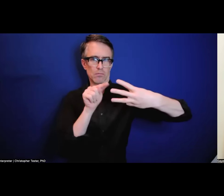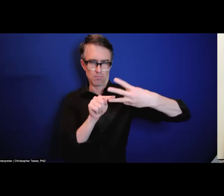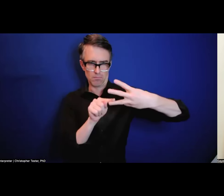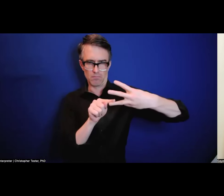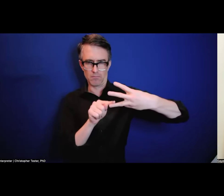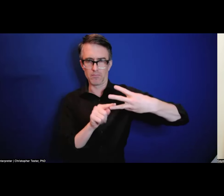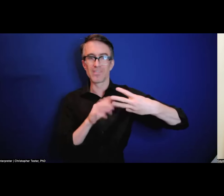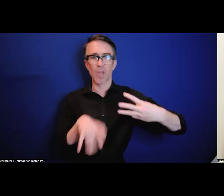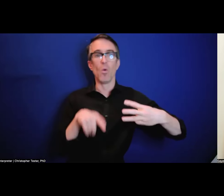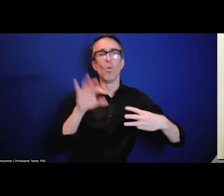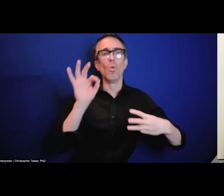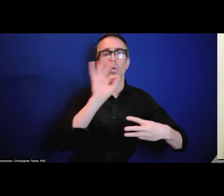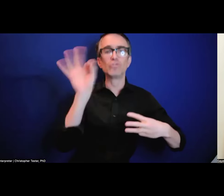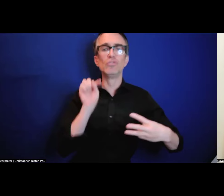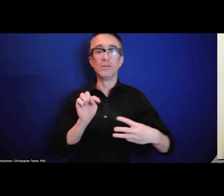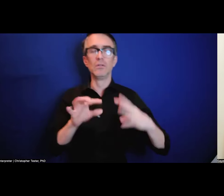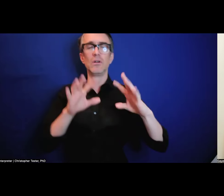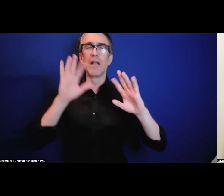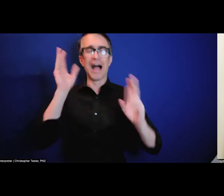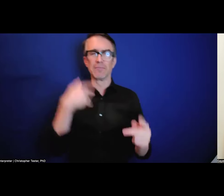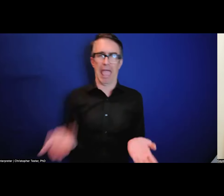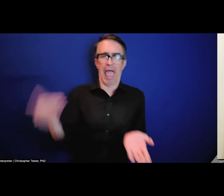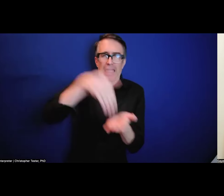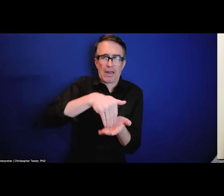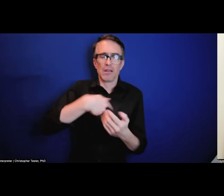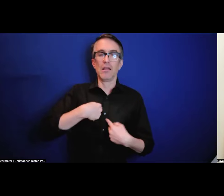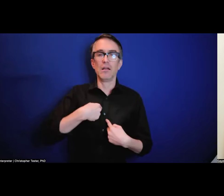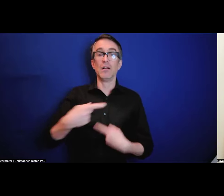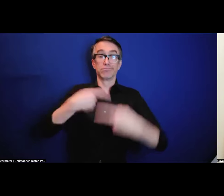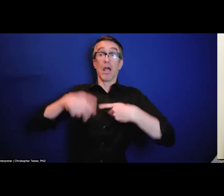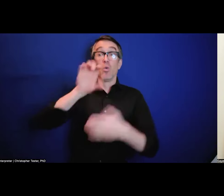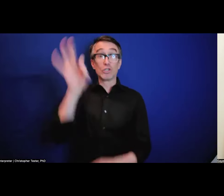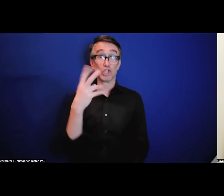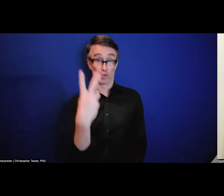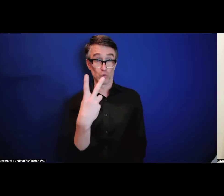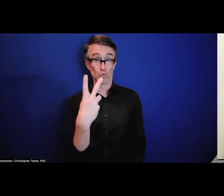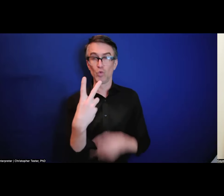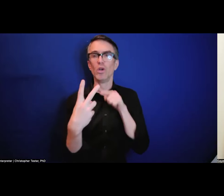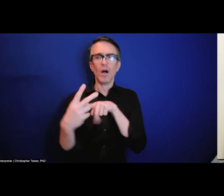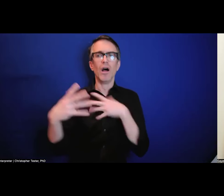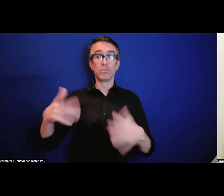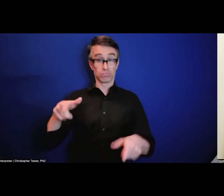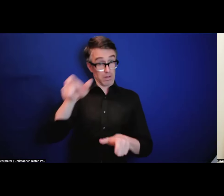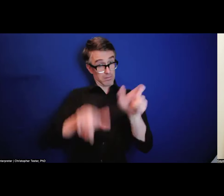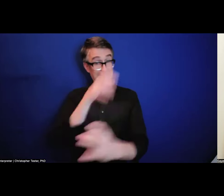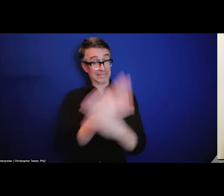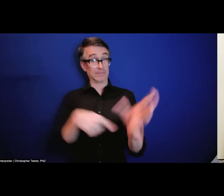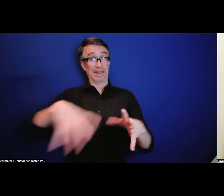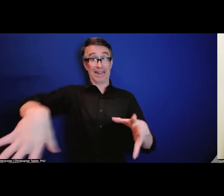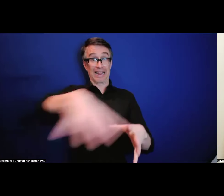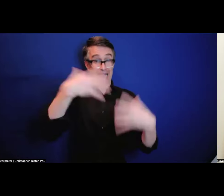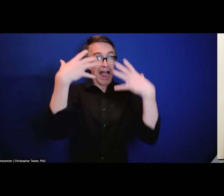benefit packages that are funded by public revenue and/or nationally